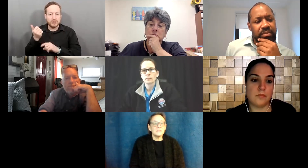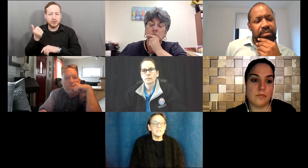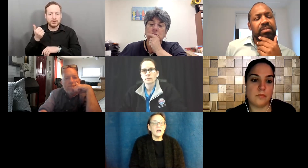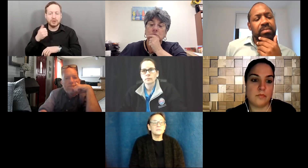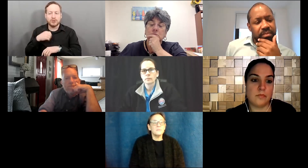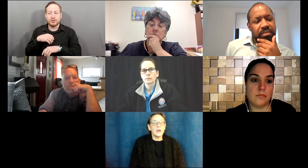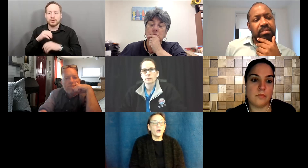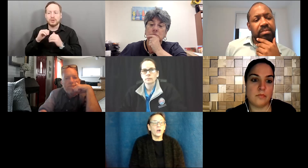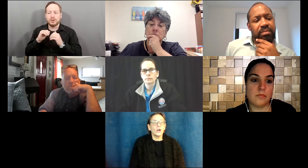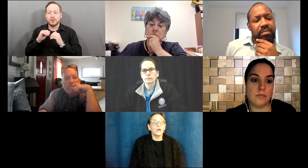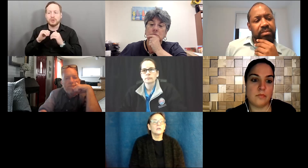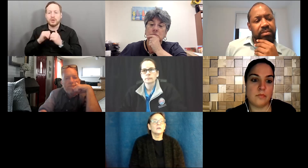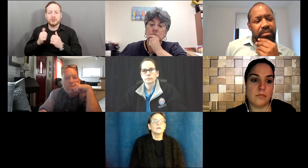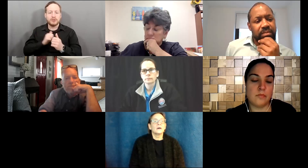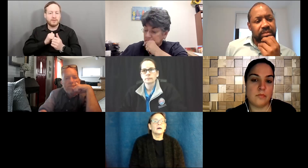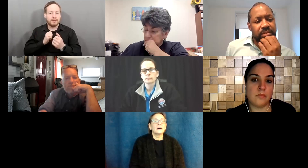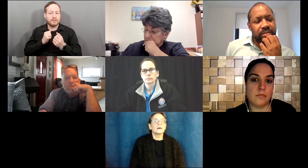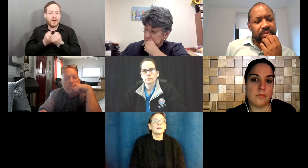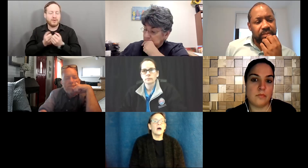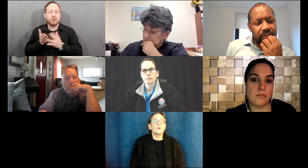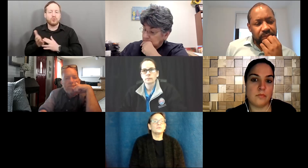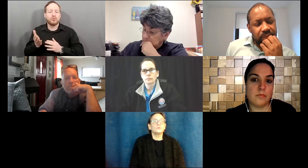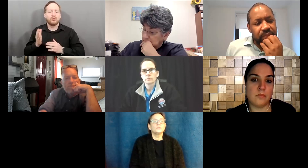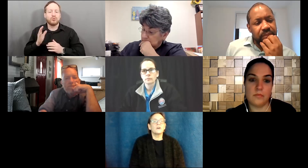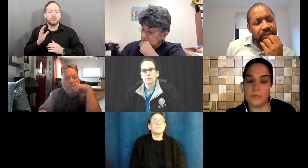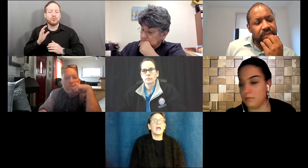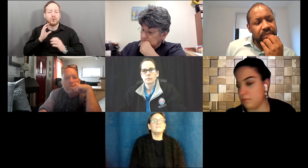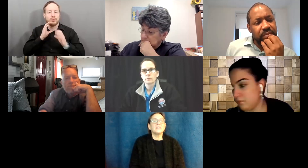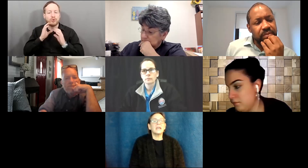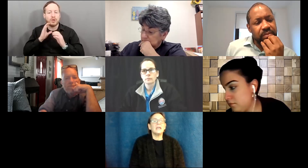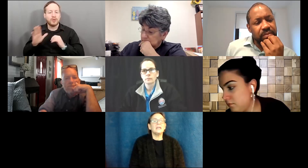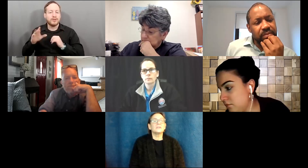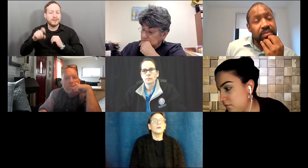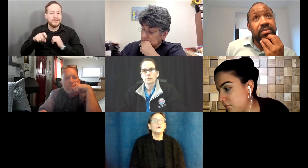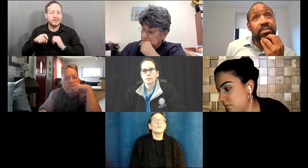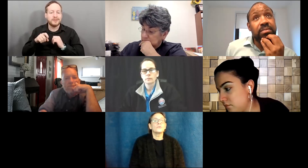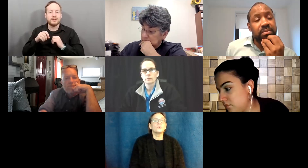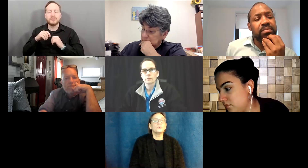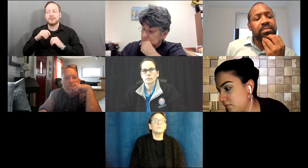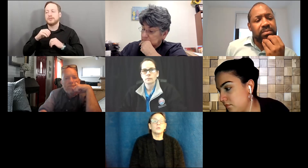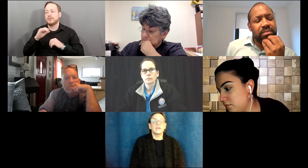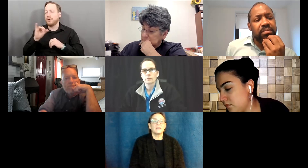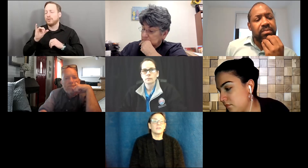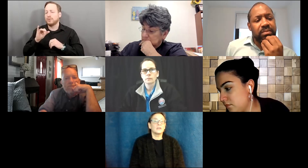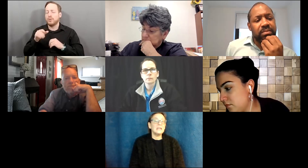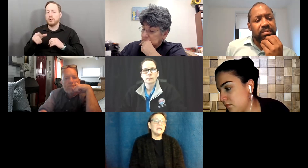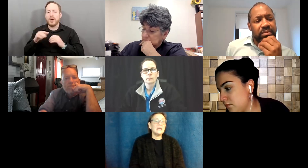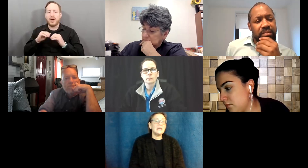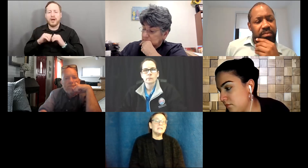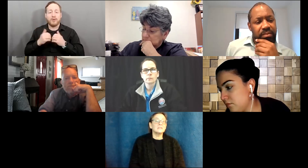express themselves better, how to self-advocate through communicating